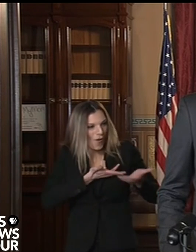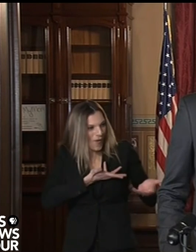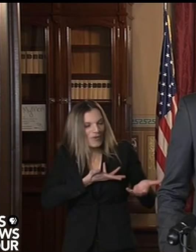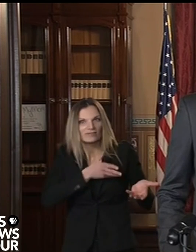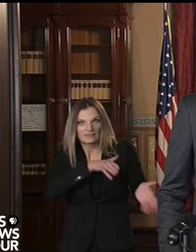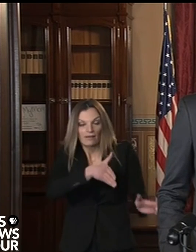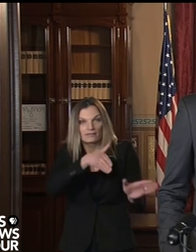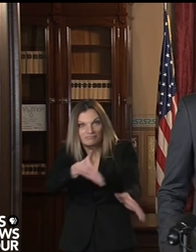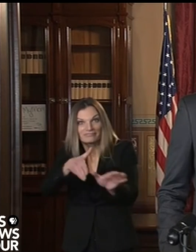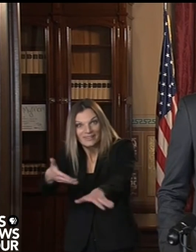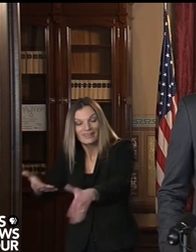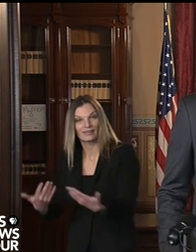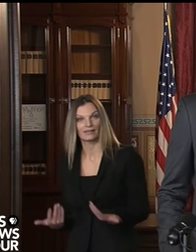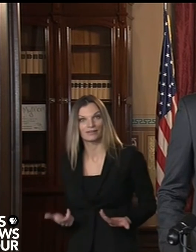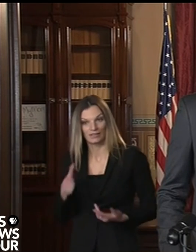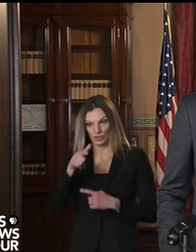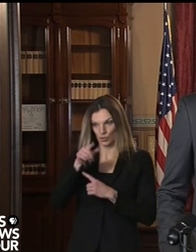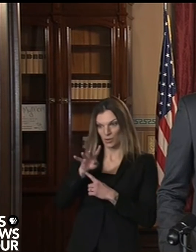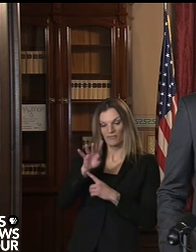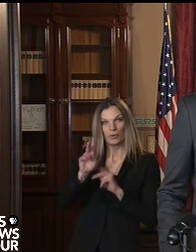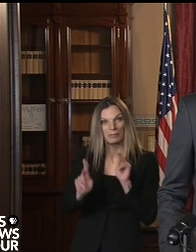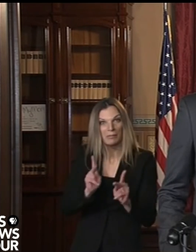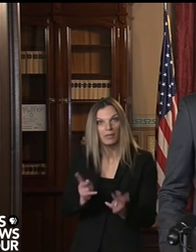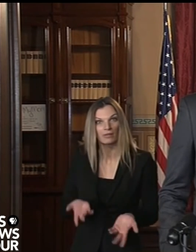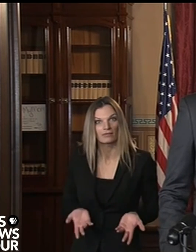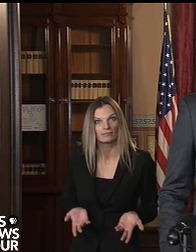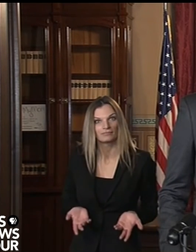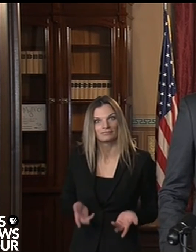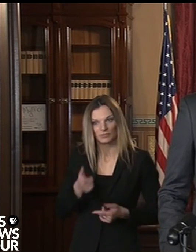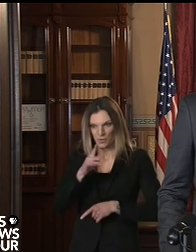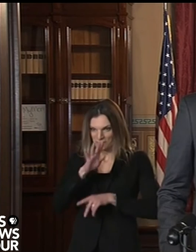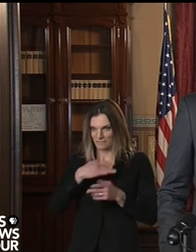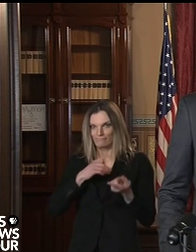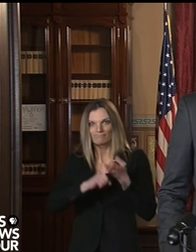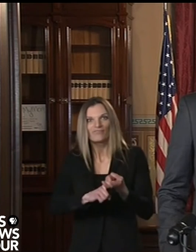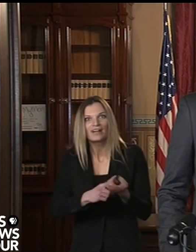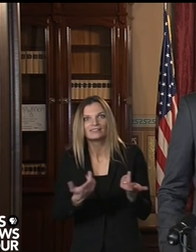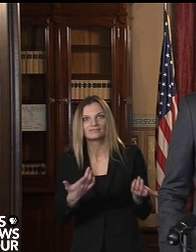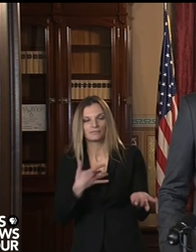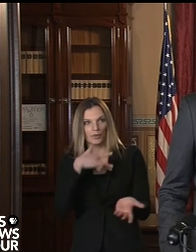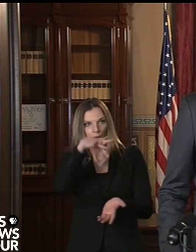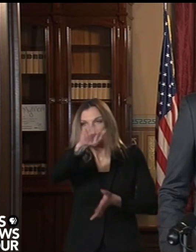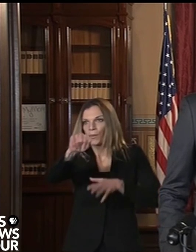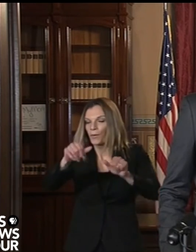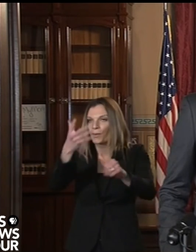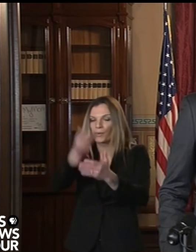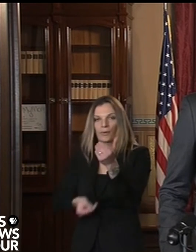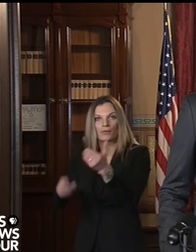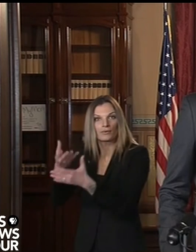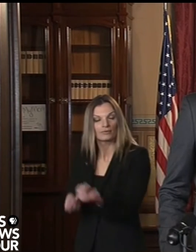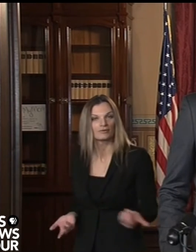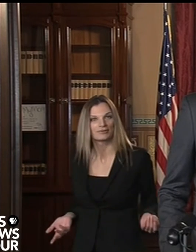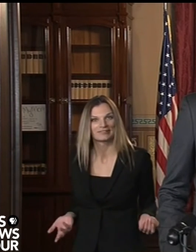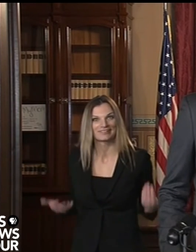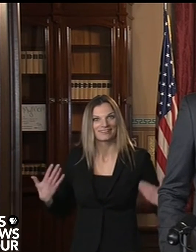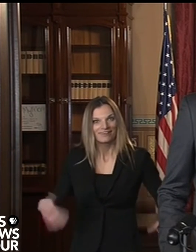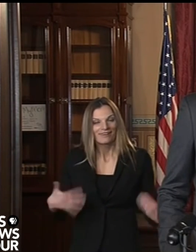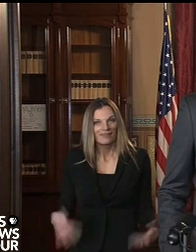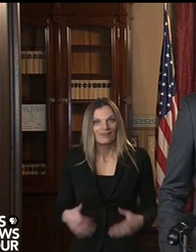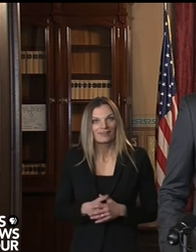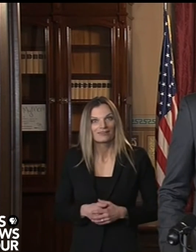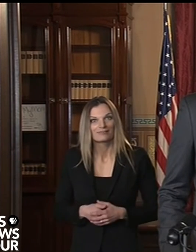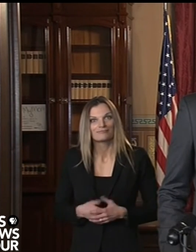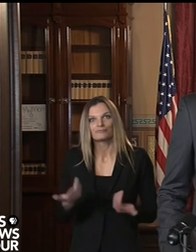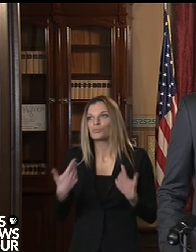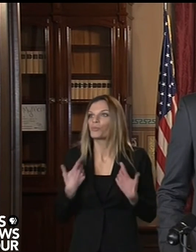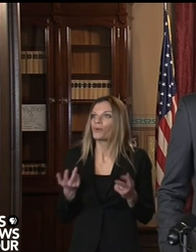governor alluded to, that's 24 empty seats at the dinner table. 24 people who will not have the opportunity